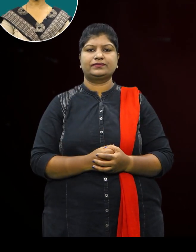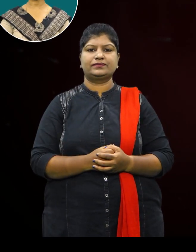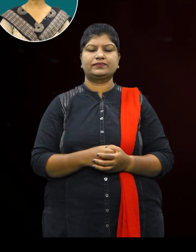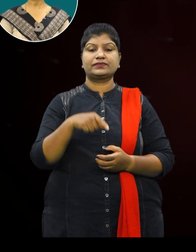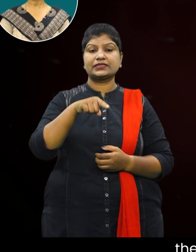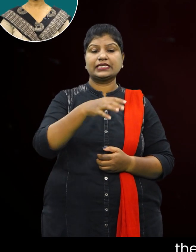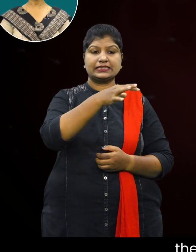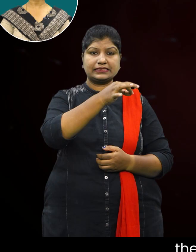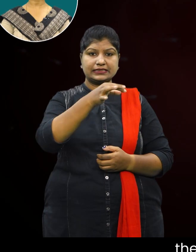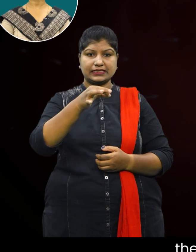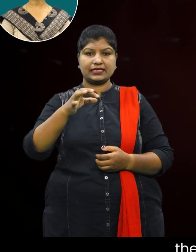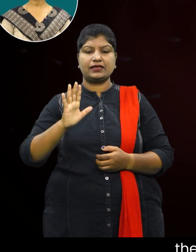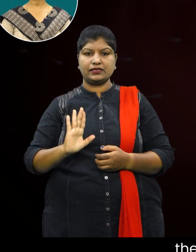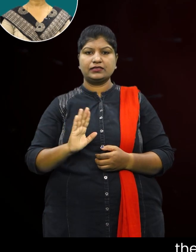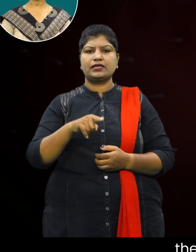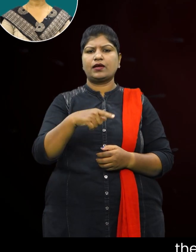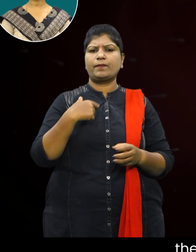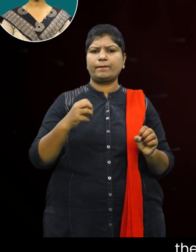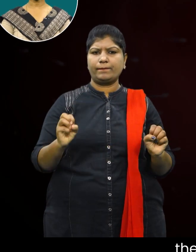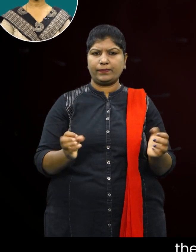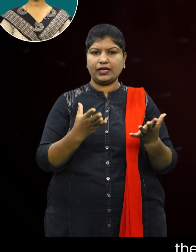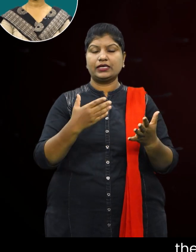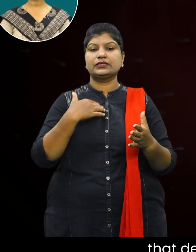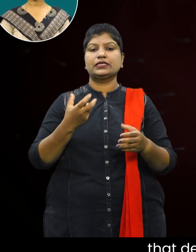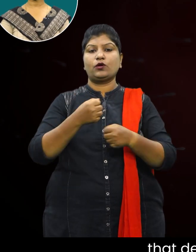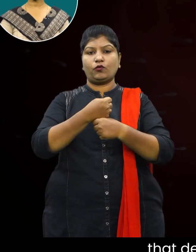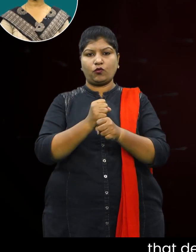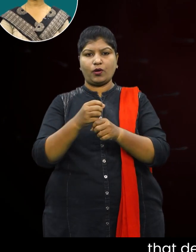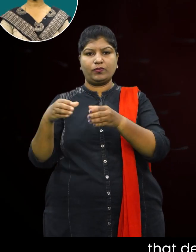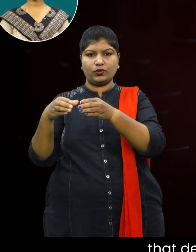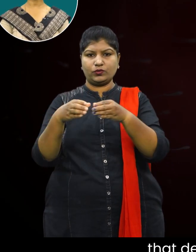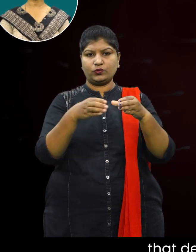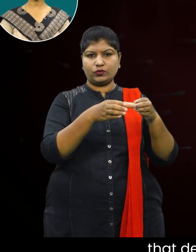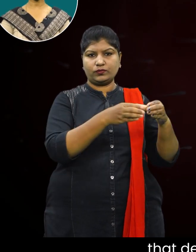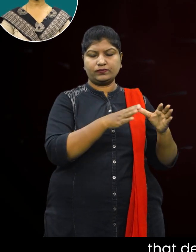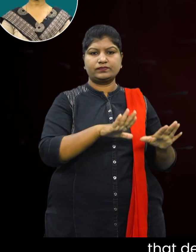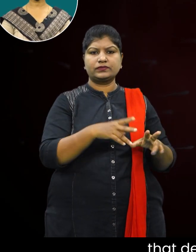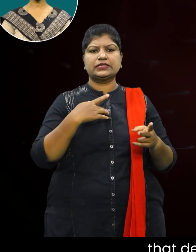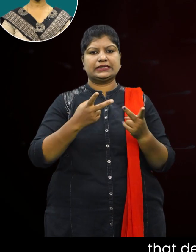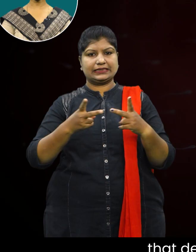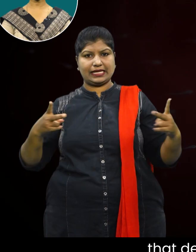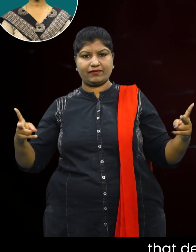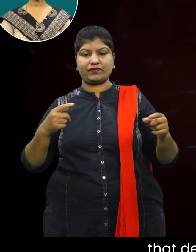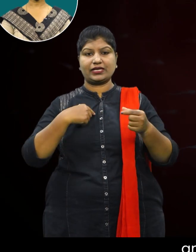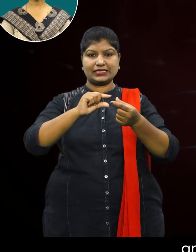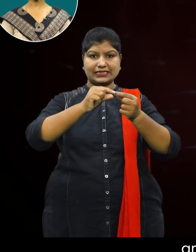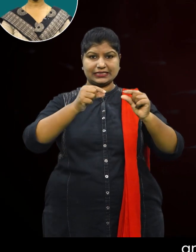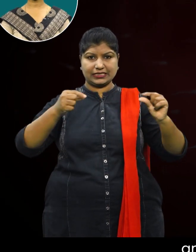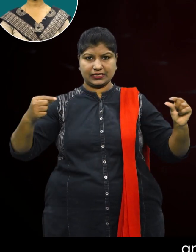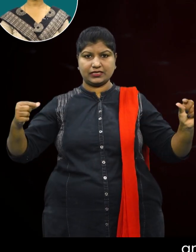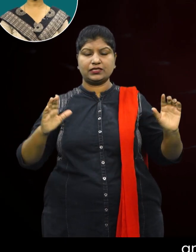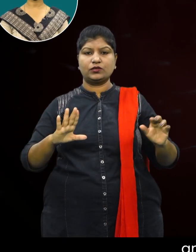The cells then begin to form groups that develop into different tissues